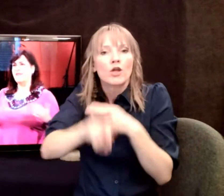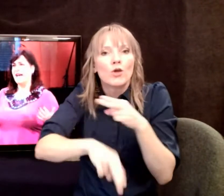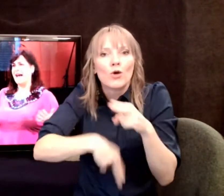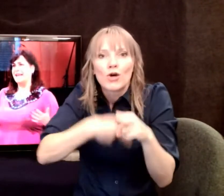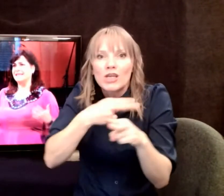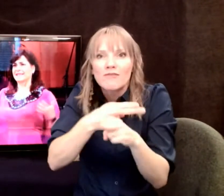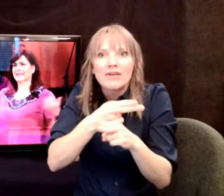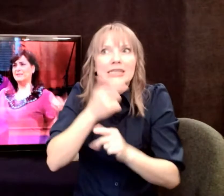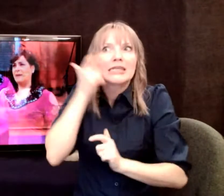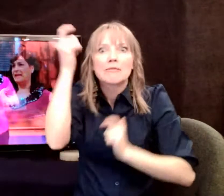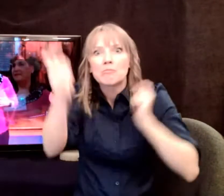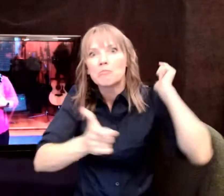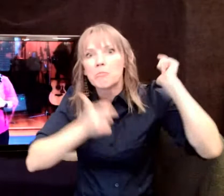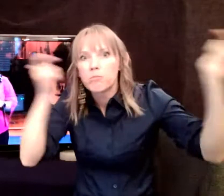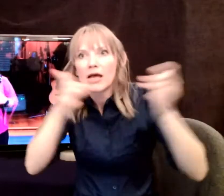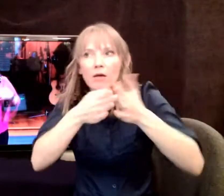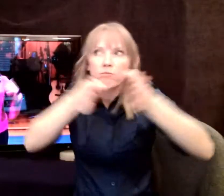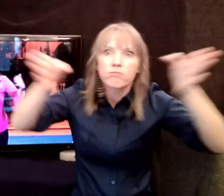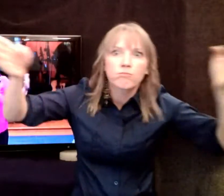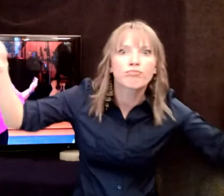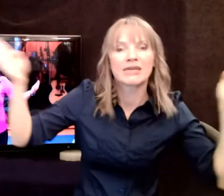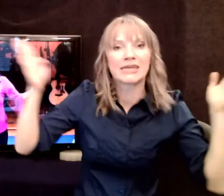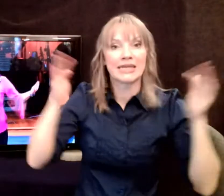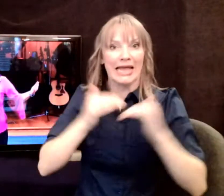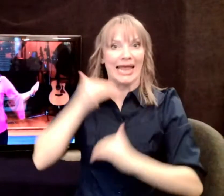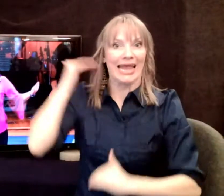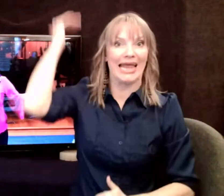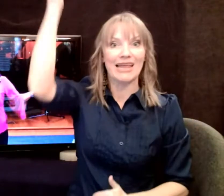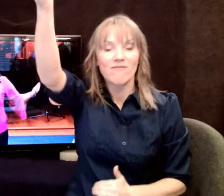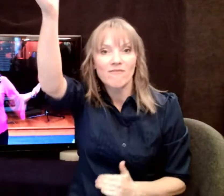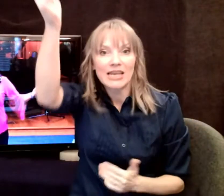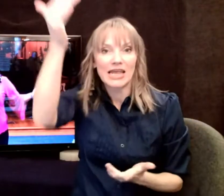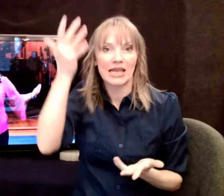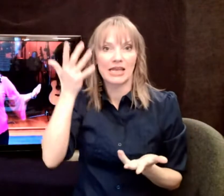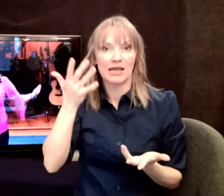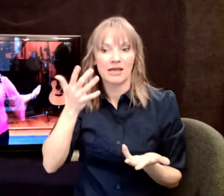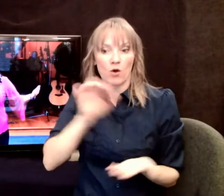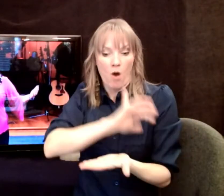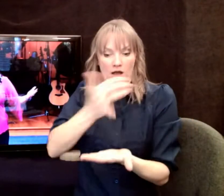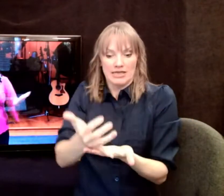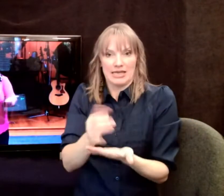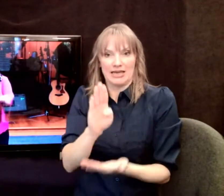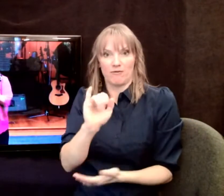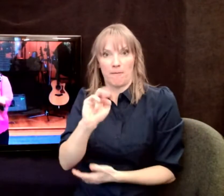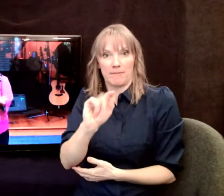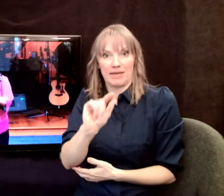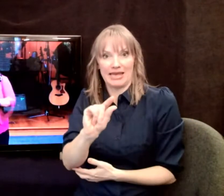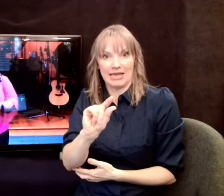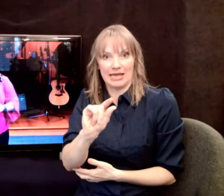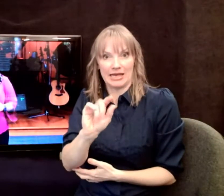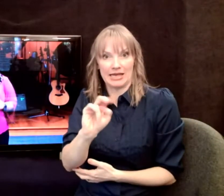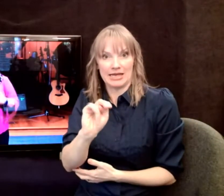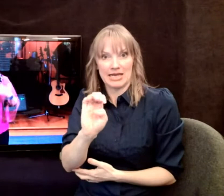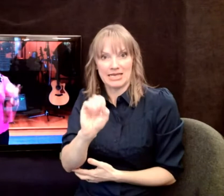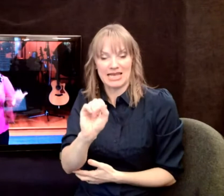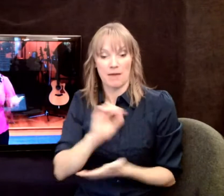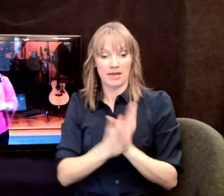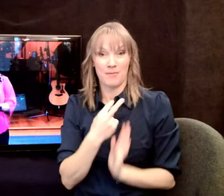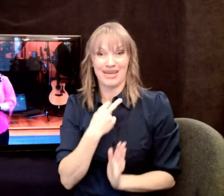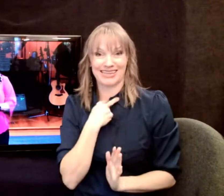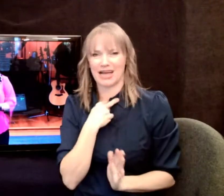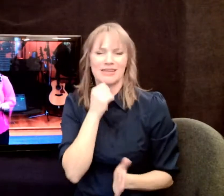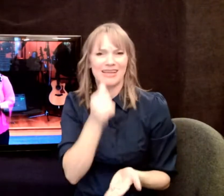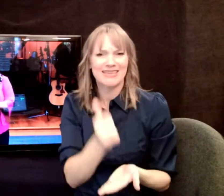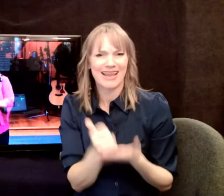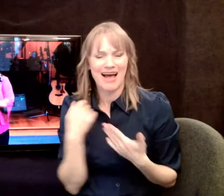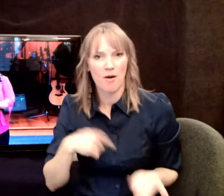and vast, expansive, and infinite quantity of beingness. And so getting stuck is not helpful to